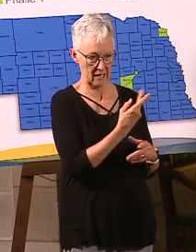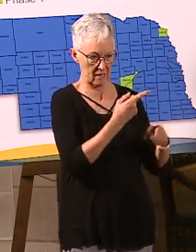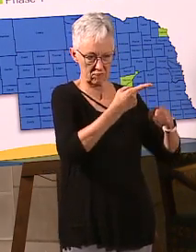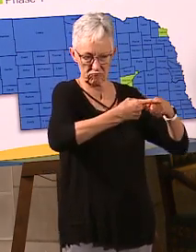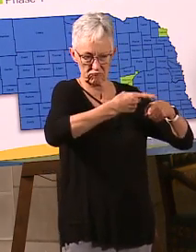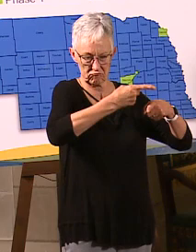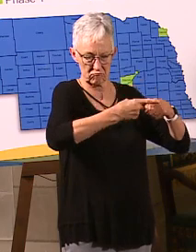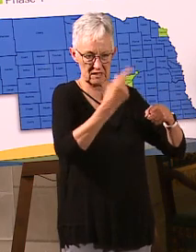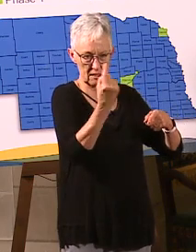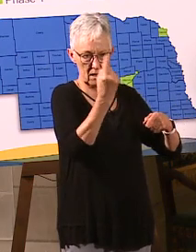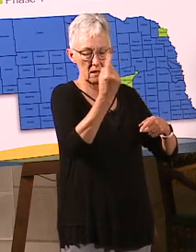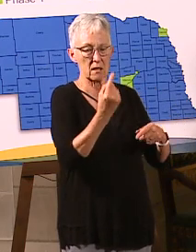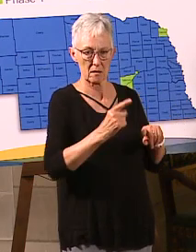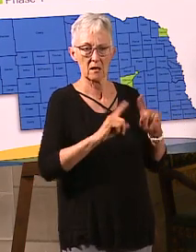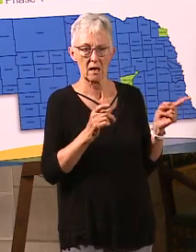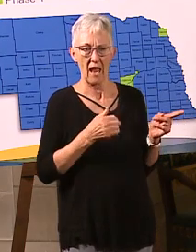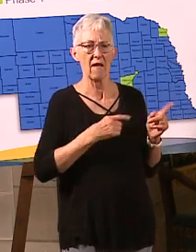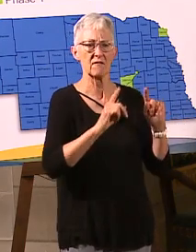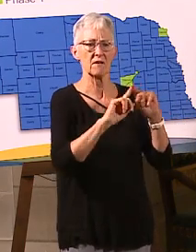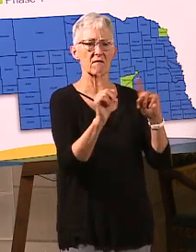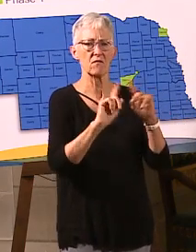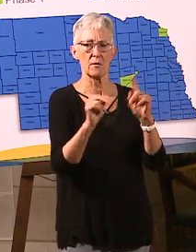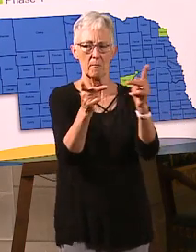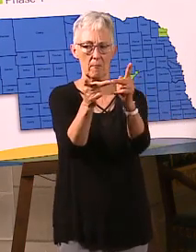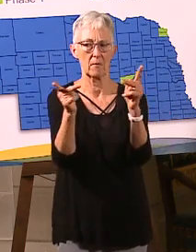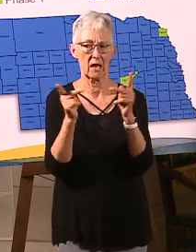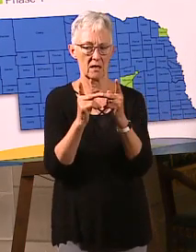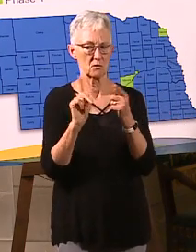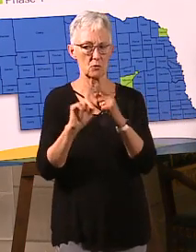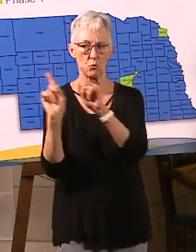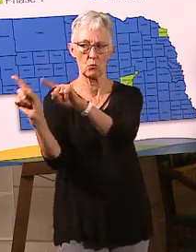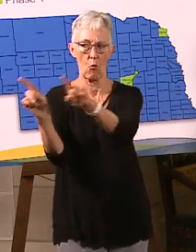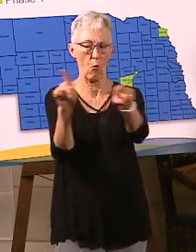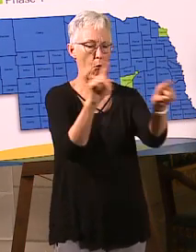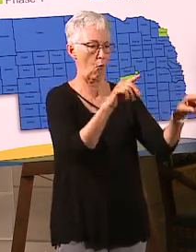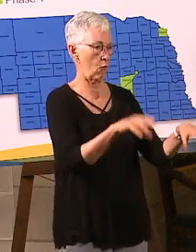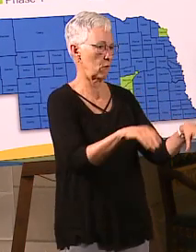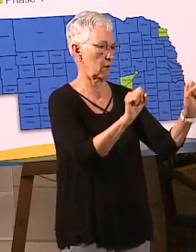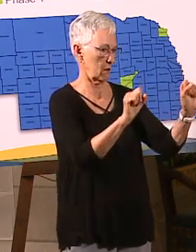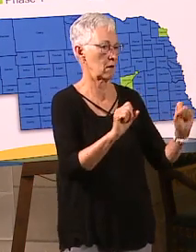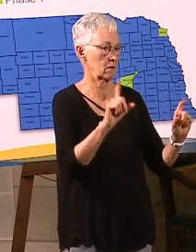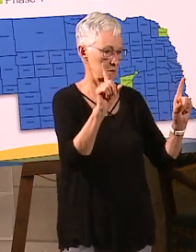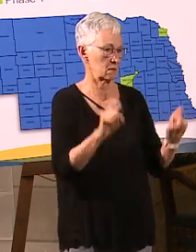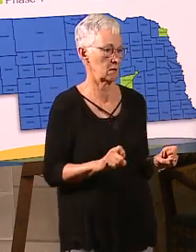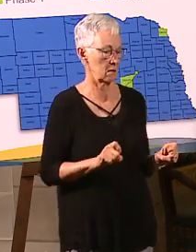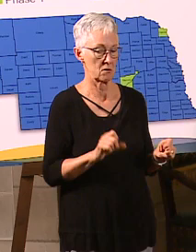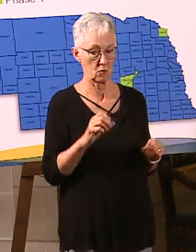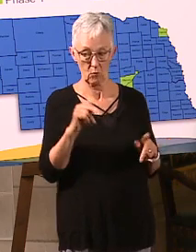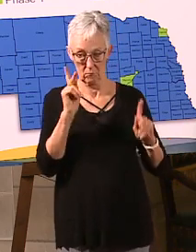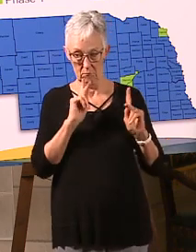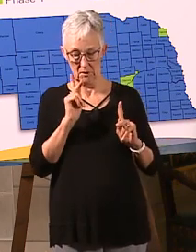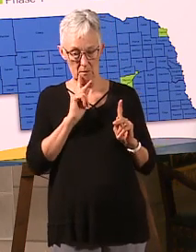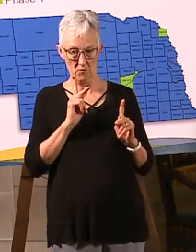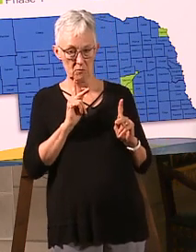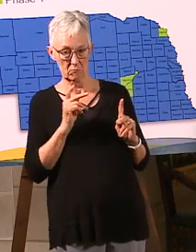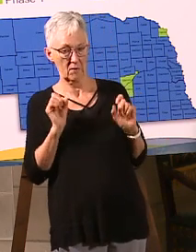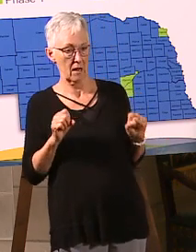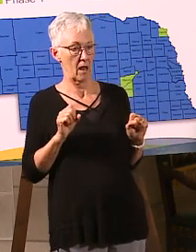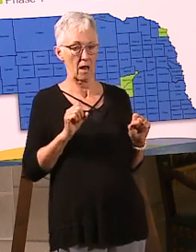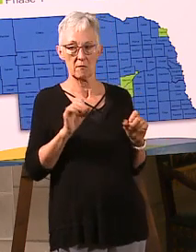with different ways to be able to access that, and it's really to accommodate the needs of the people so that however they're most comfortable, they can access it the way they